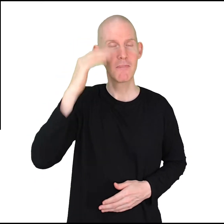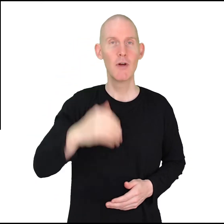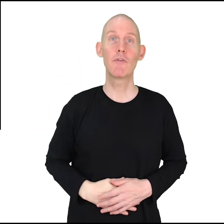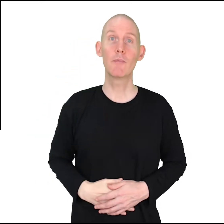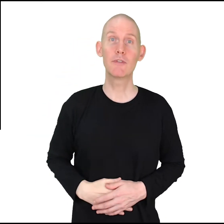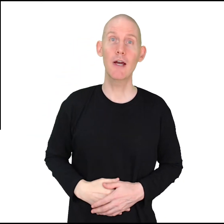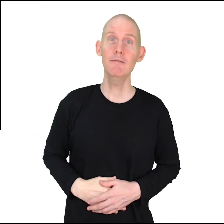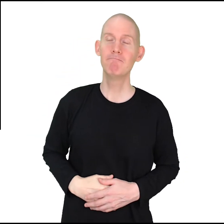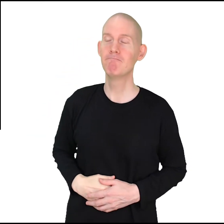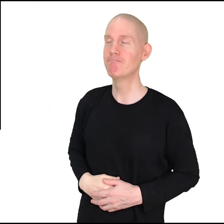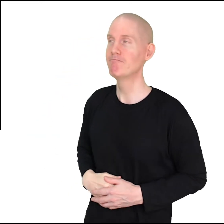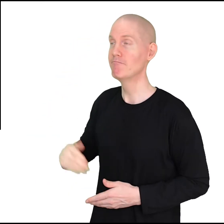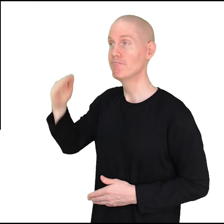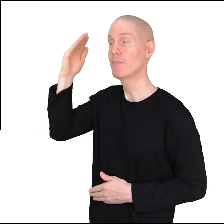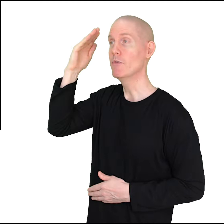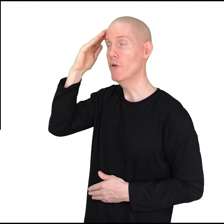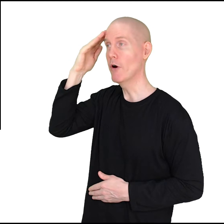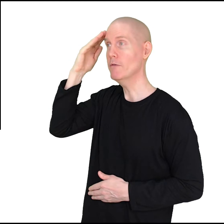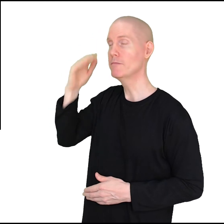From the side. No.